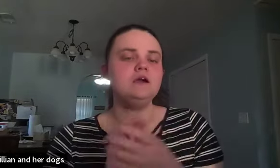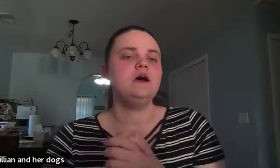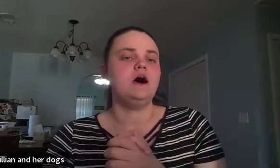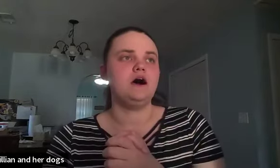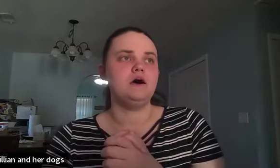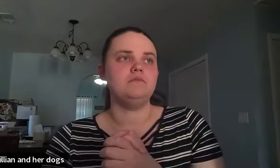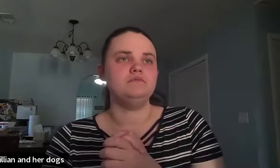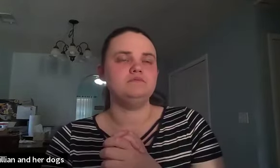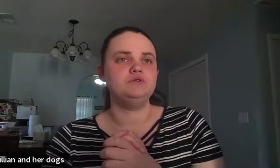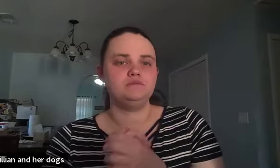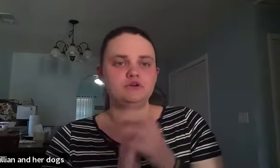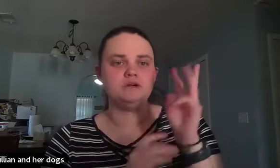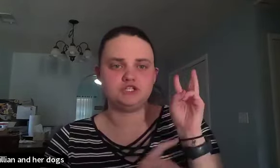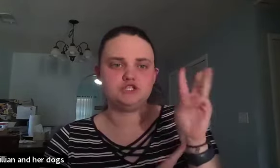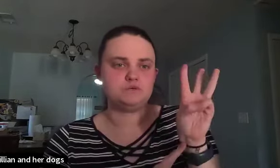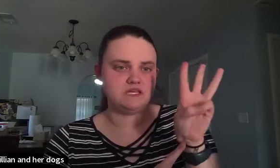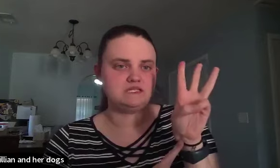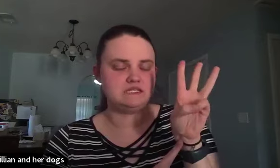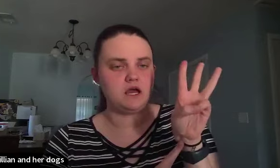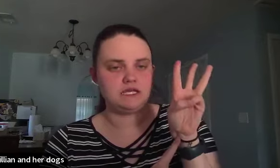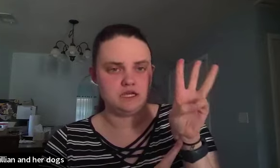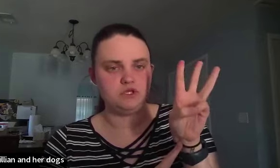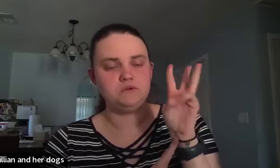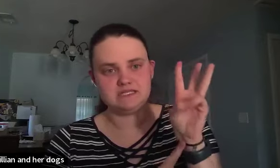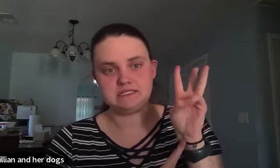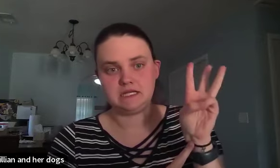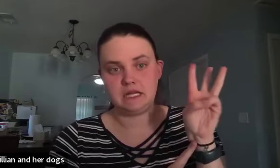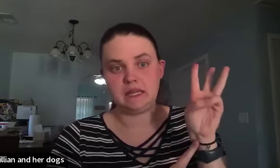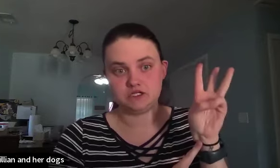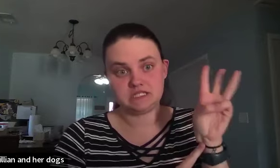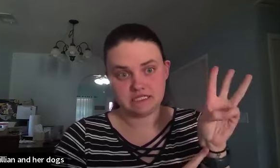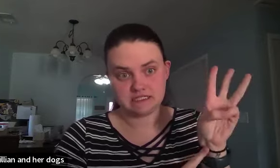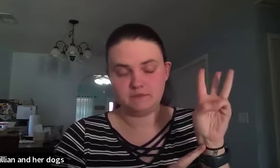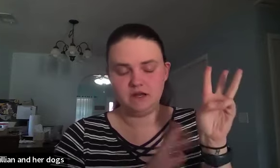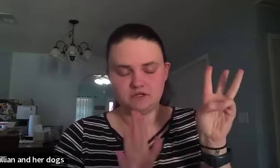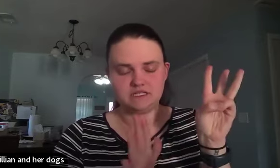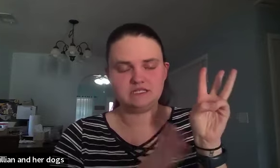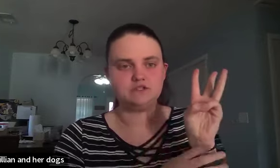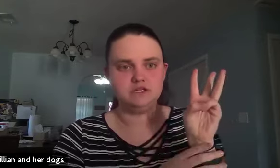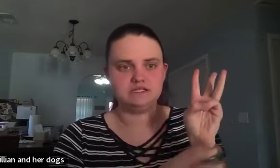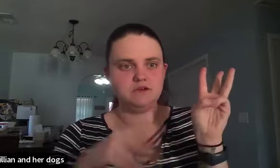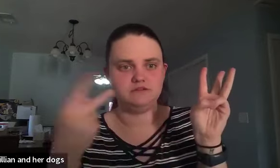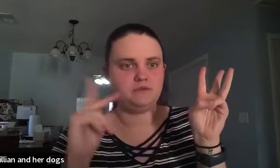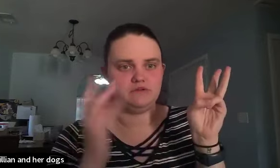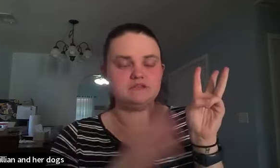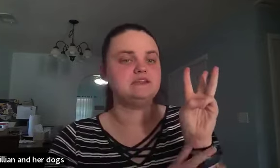number, you can pretty much assume this is not a W, this is the letter 6. I mean, number 6. Goodness, I'm going to flip all this